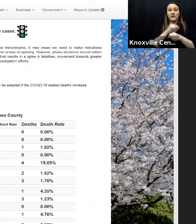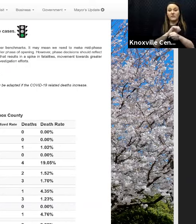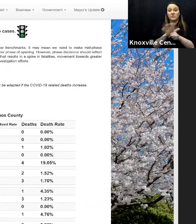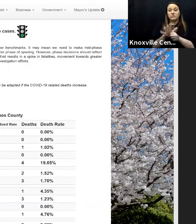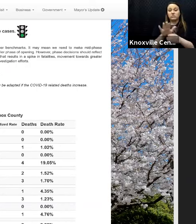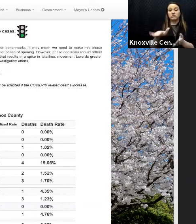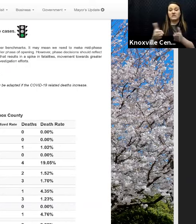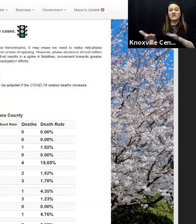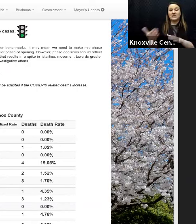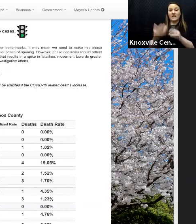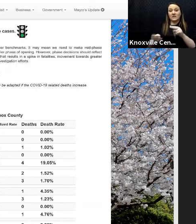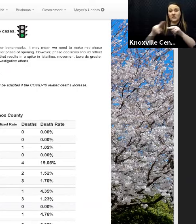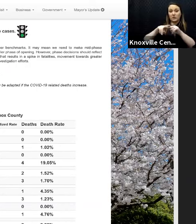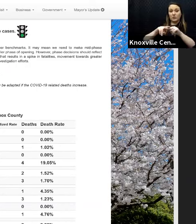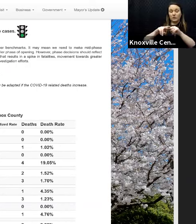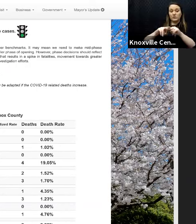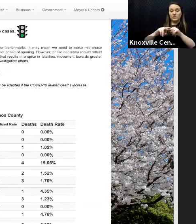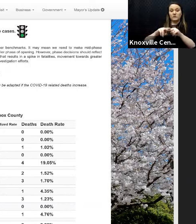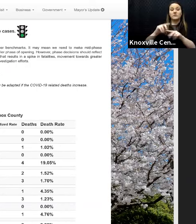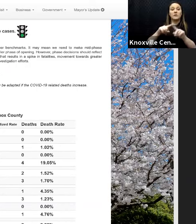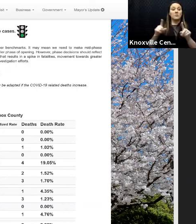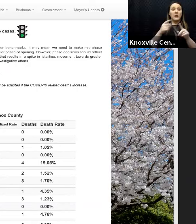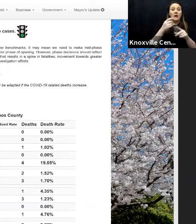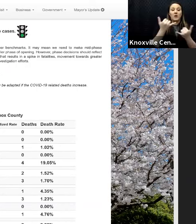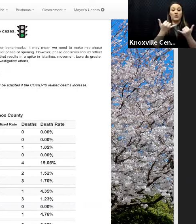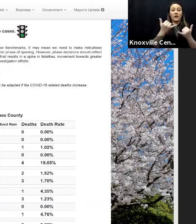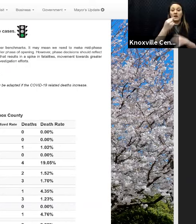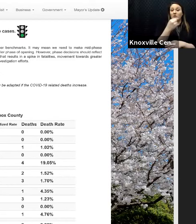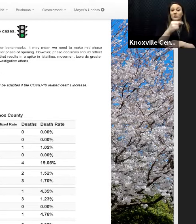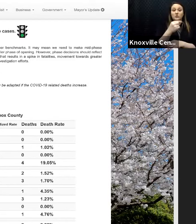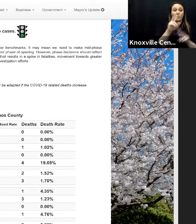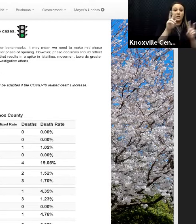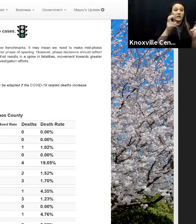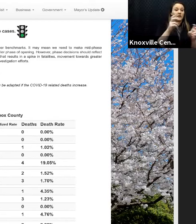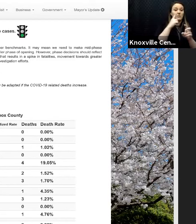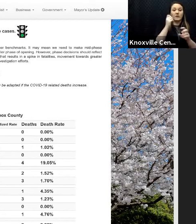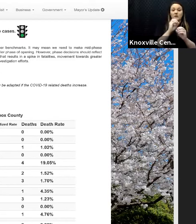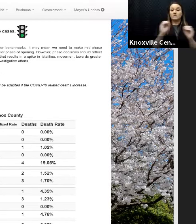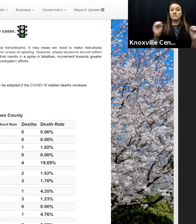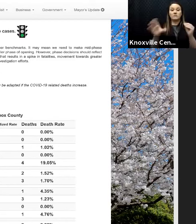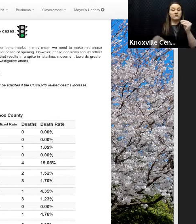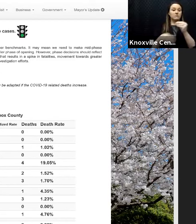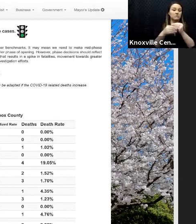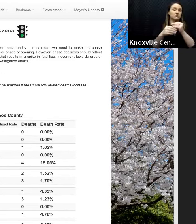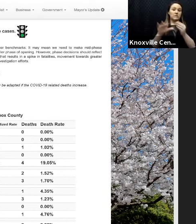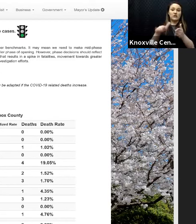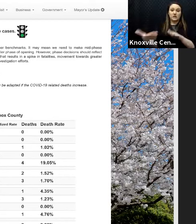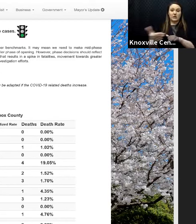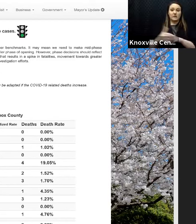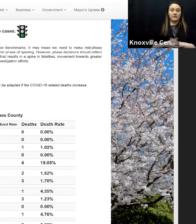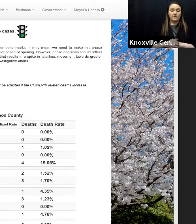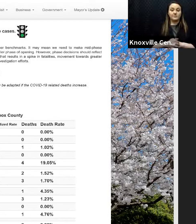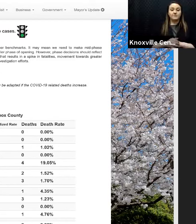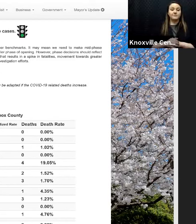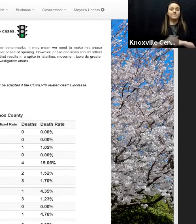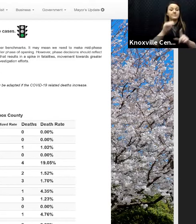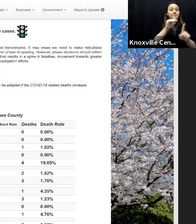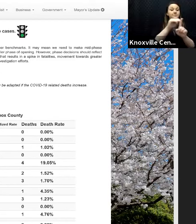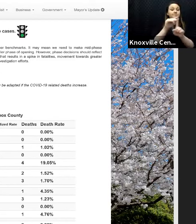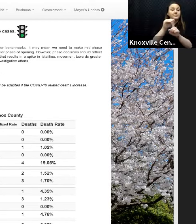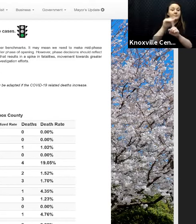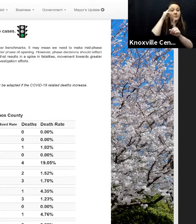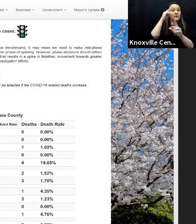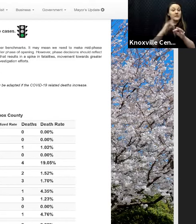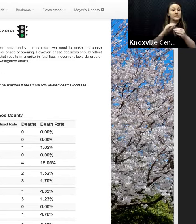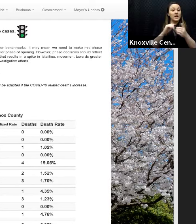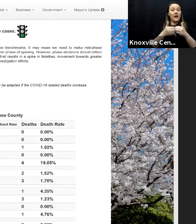increase. The benchmark remains green because we have not had an increase in deaths. As a reminder, decisions about how